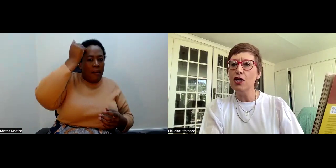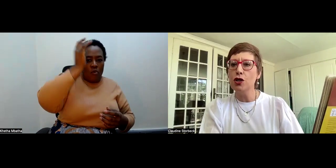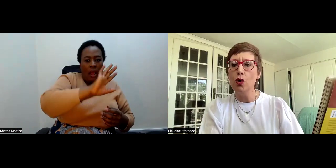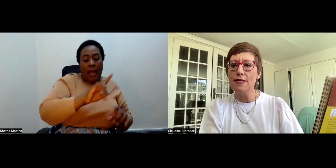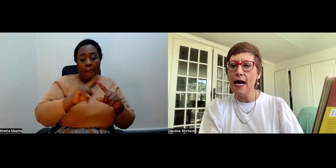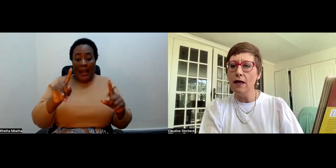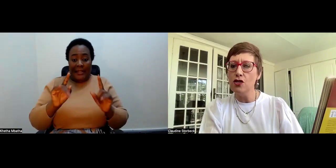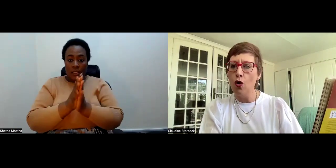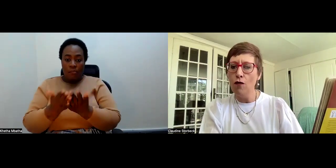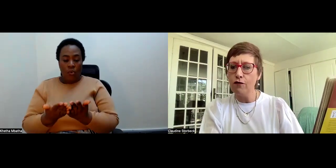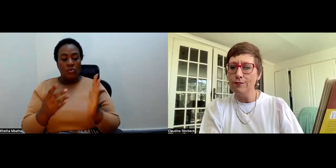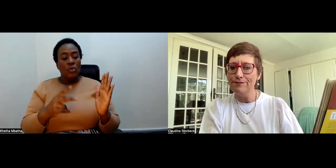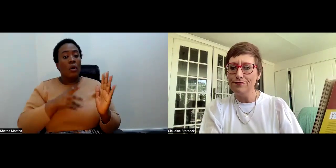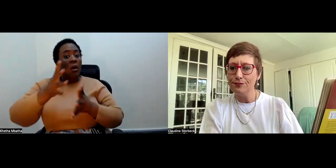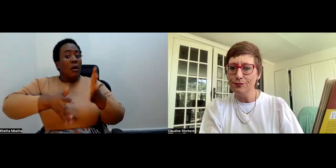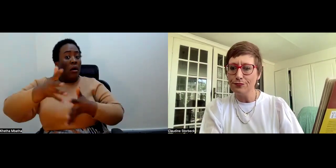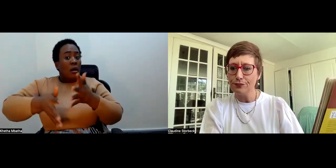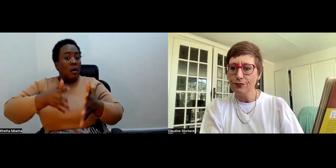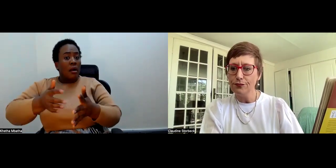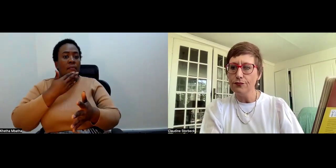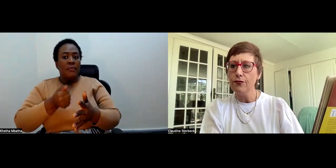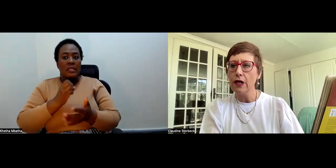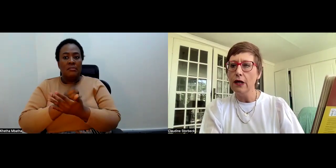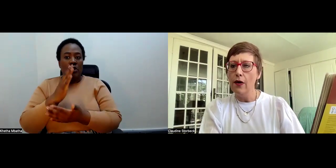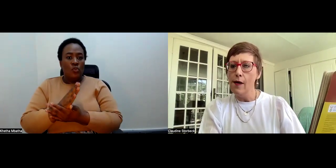Please make sure your sound is off.